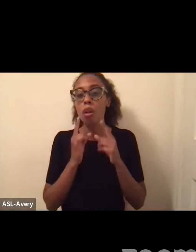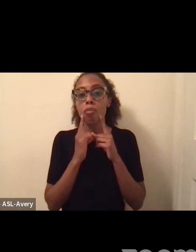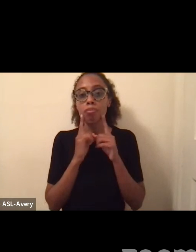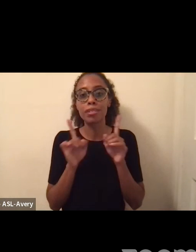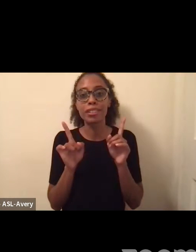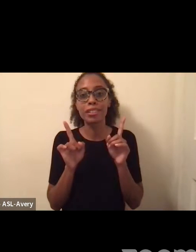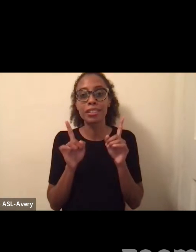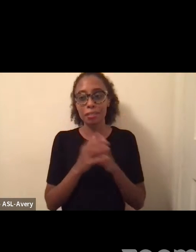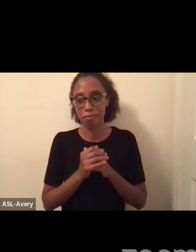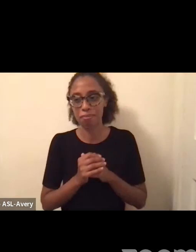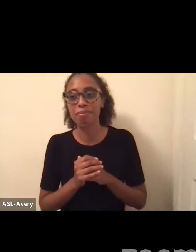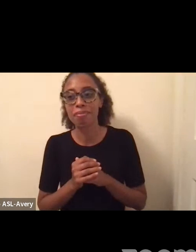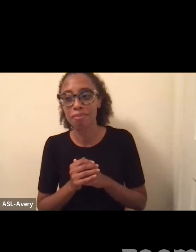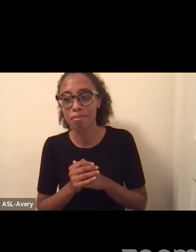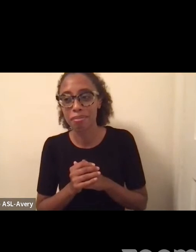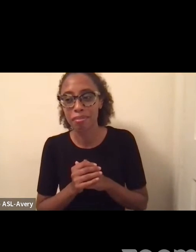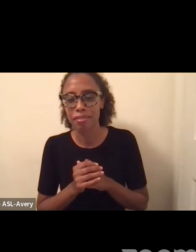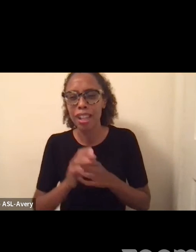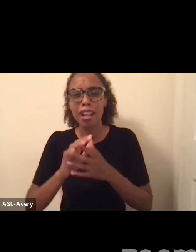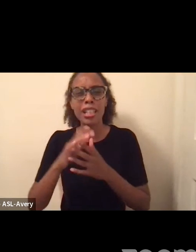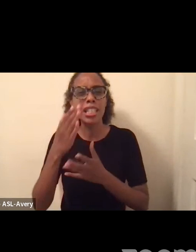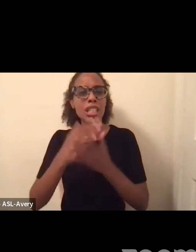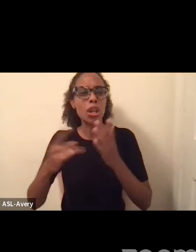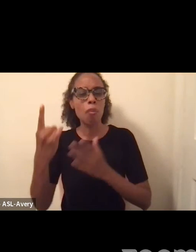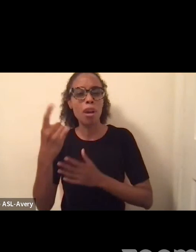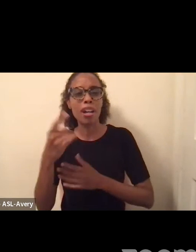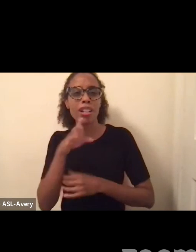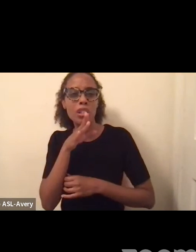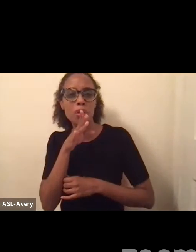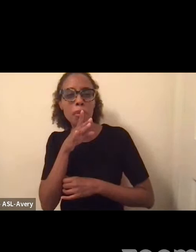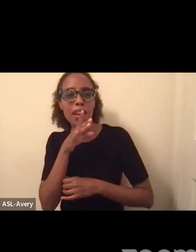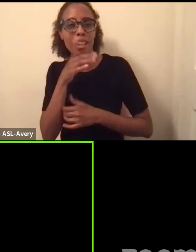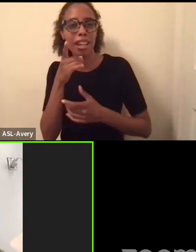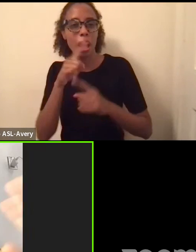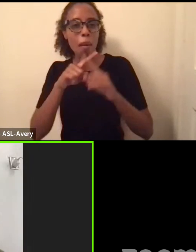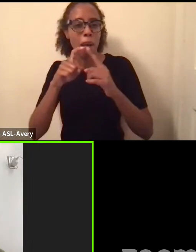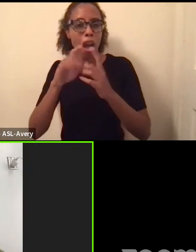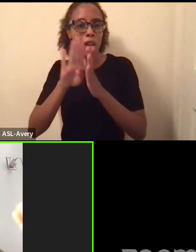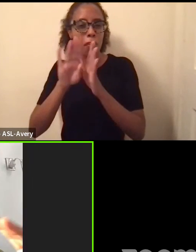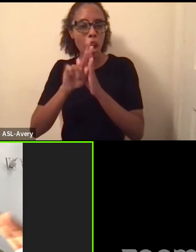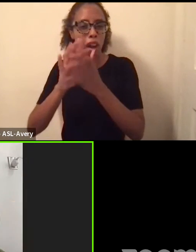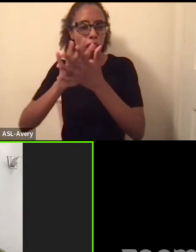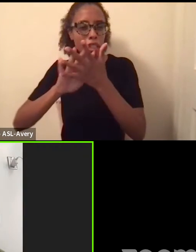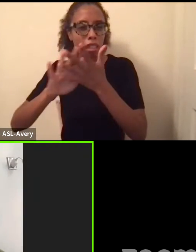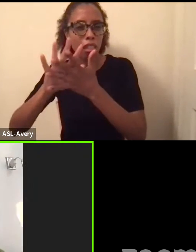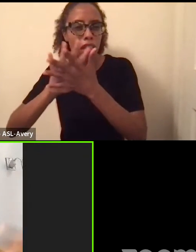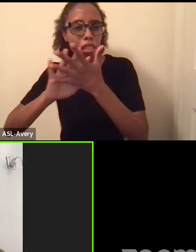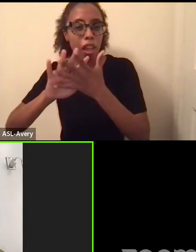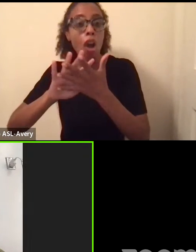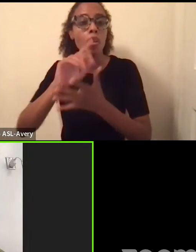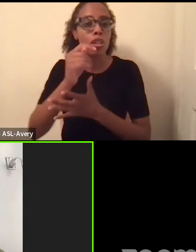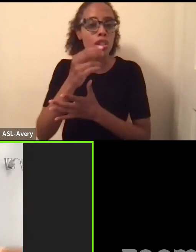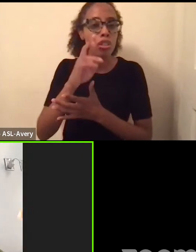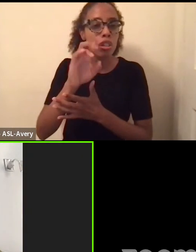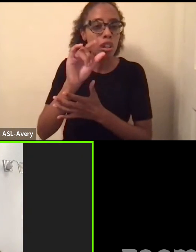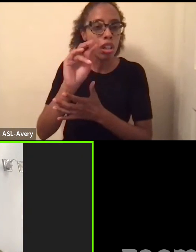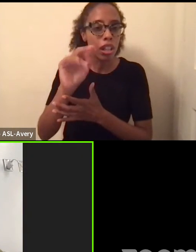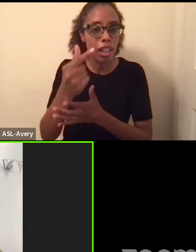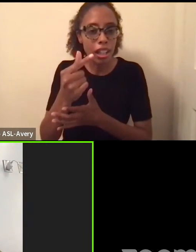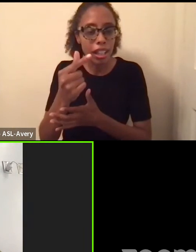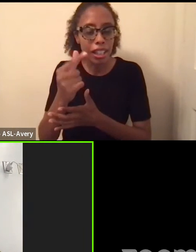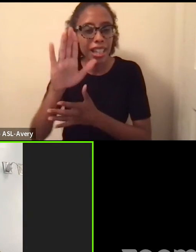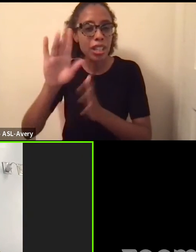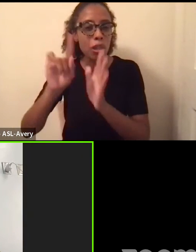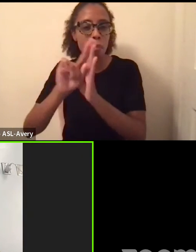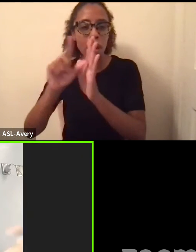Hopefully y'all can hear me. I'm sorry, I'm just now at the airport, so it's not. But my goal is just being a